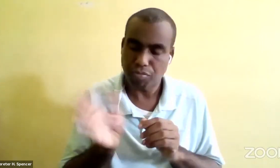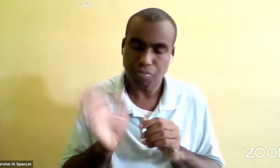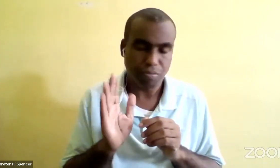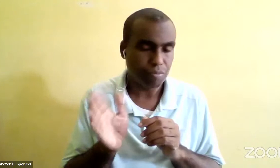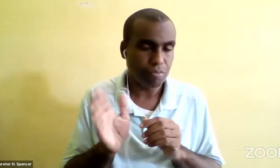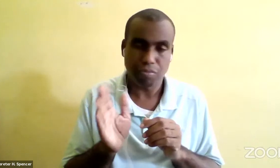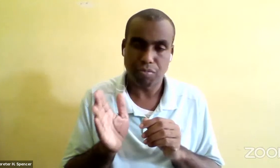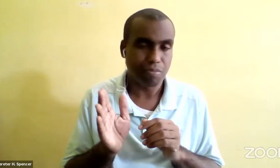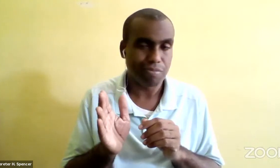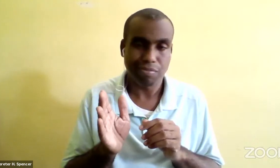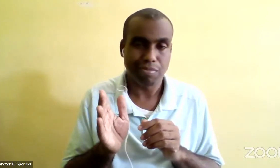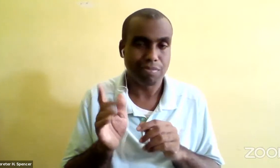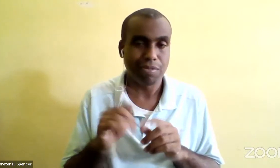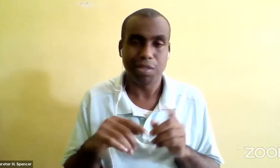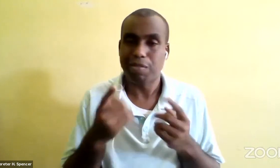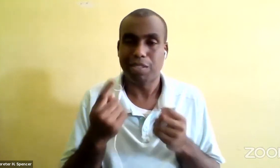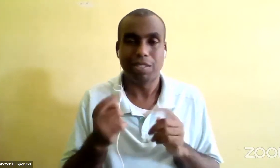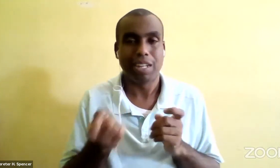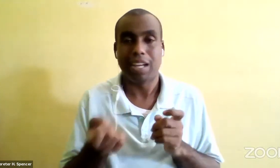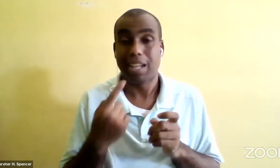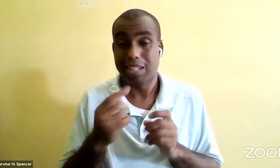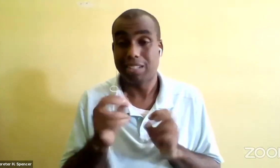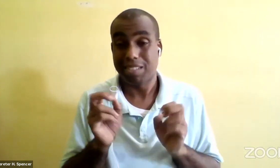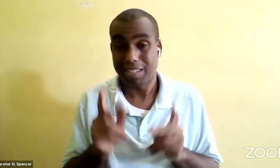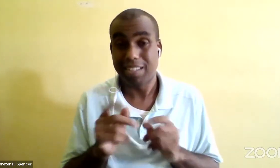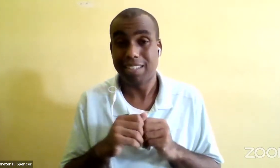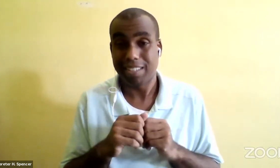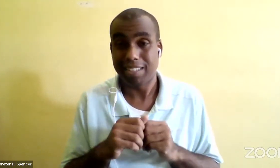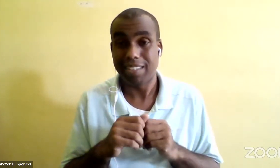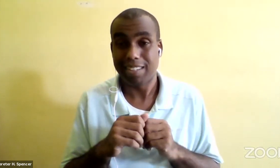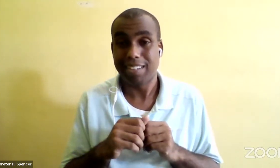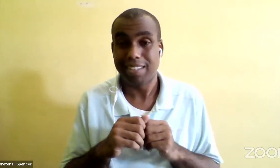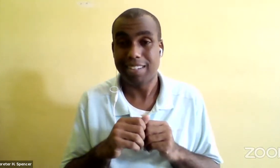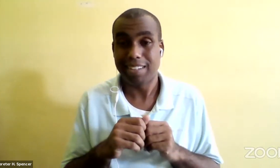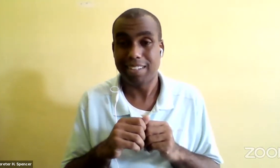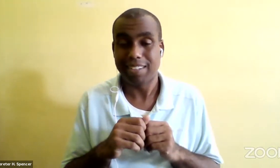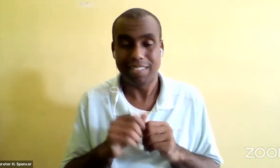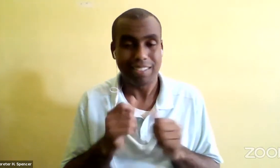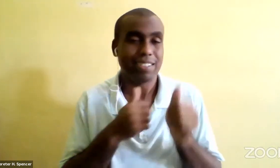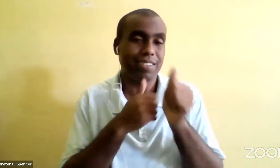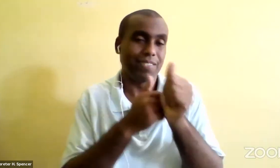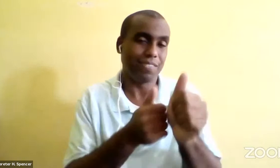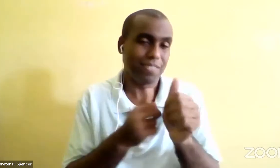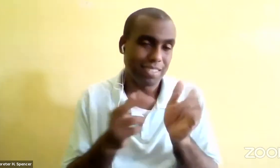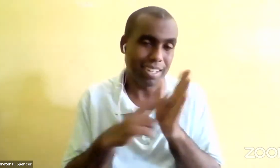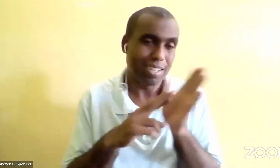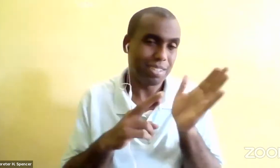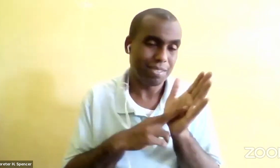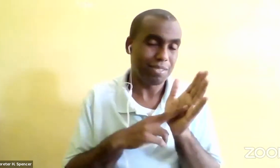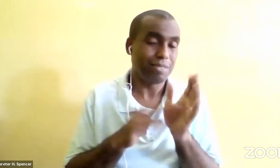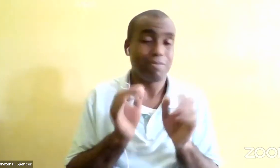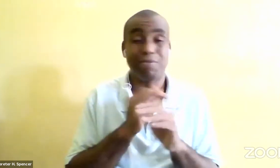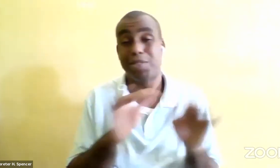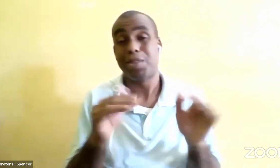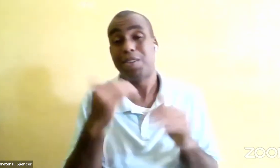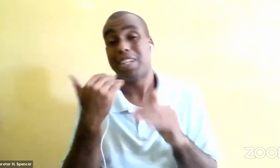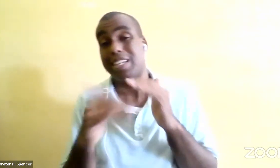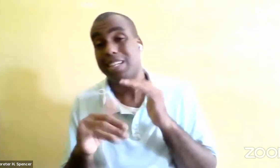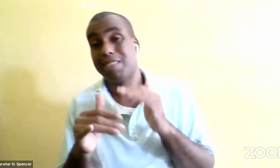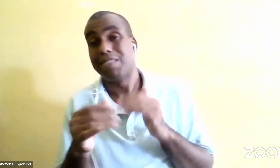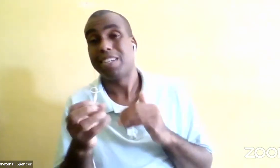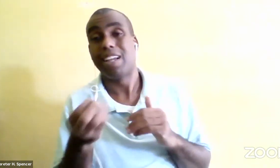So don't even come about it. Please just don't anybody waste your breath. Don't send an email. Don't talk about your